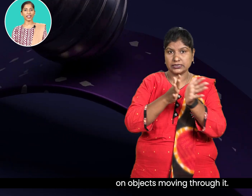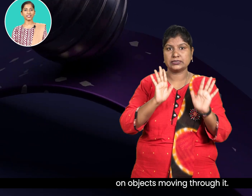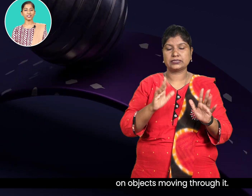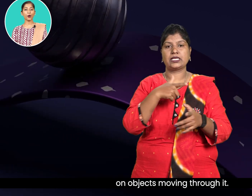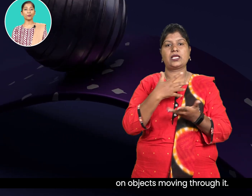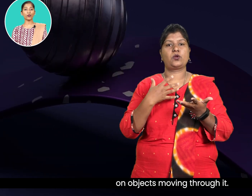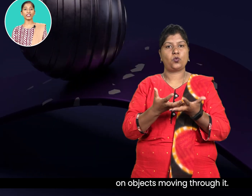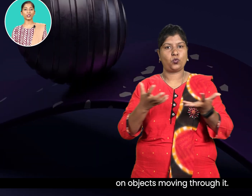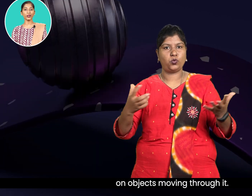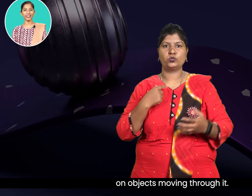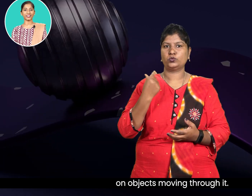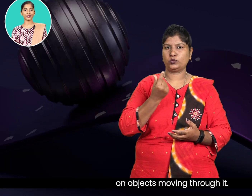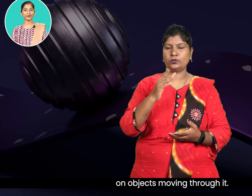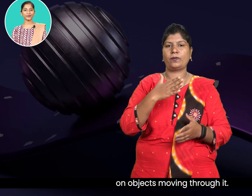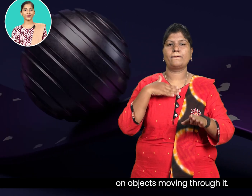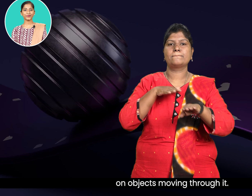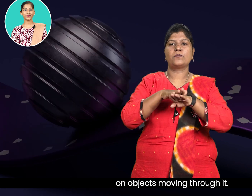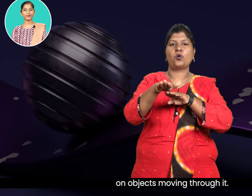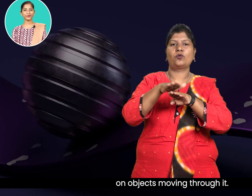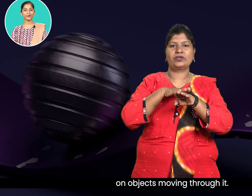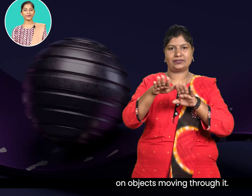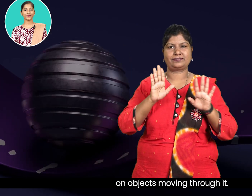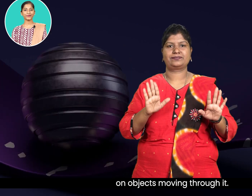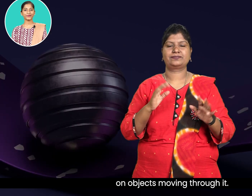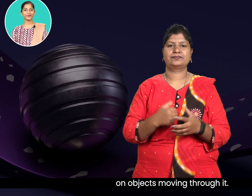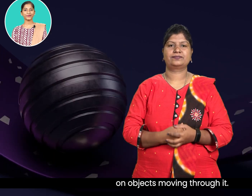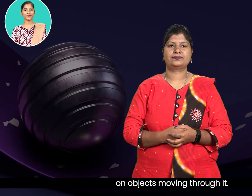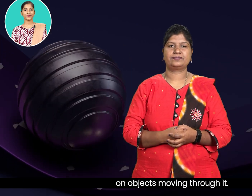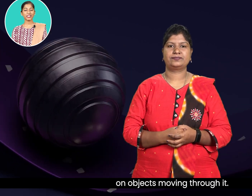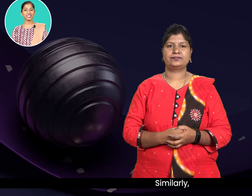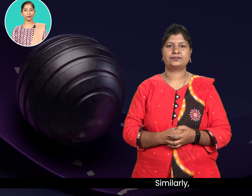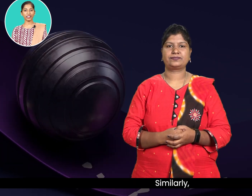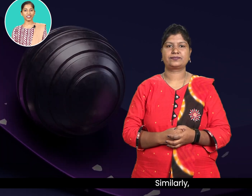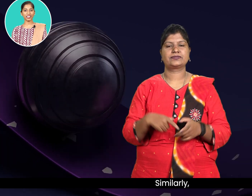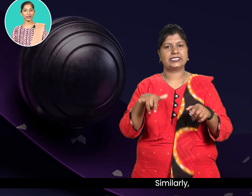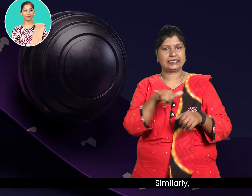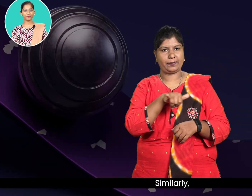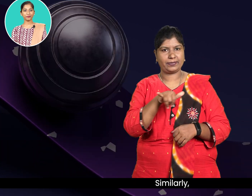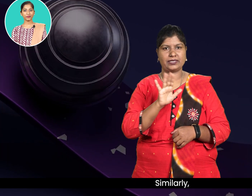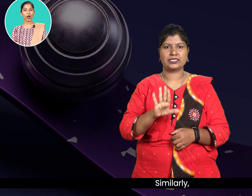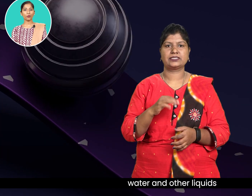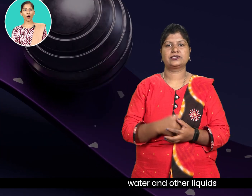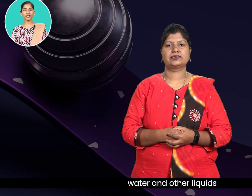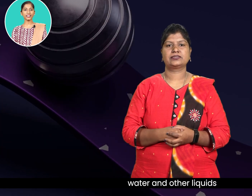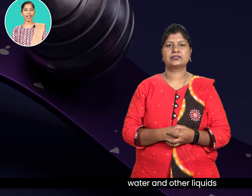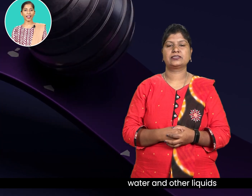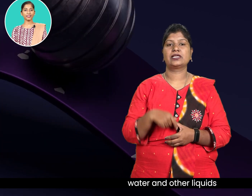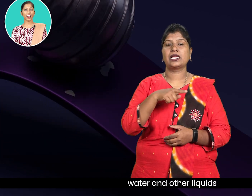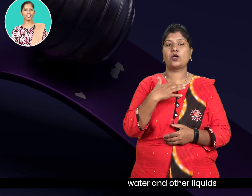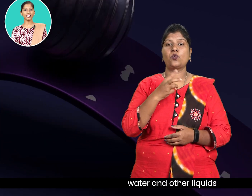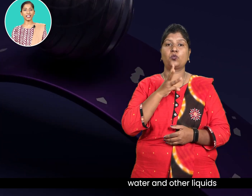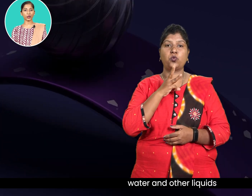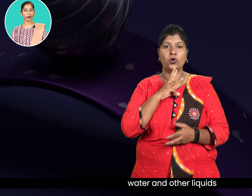objects moving through it. Similarly, water